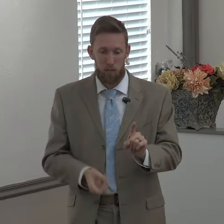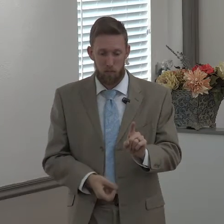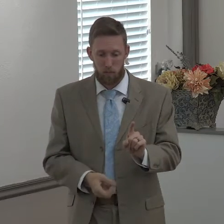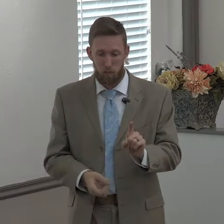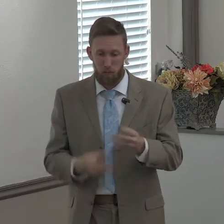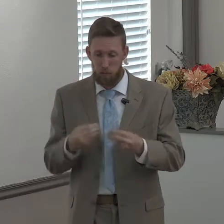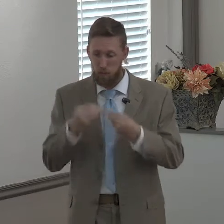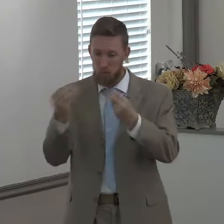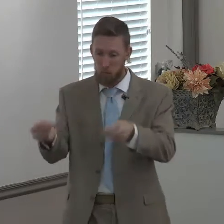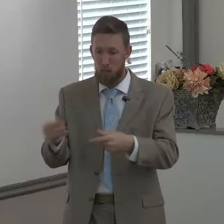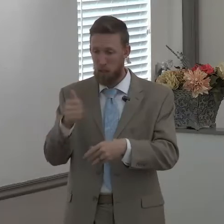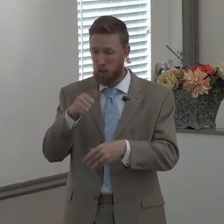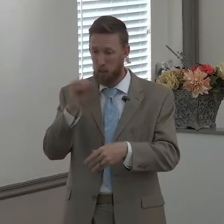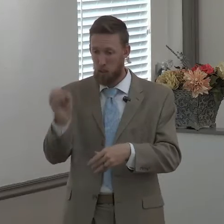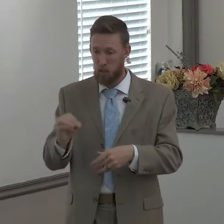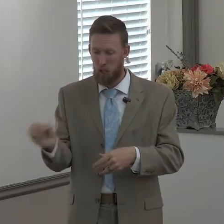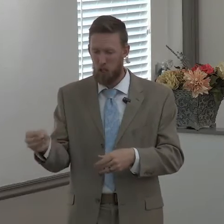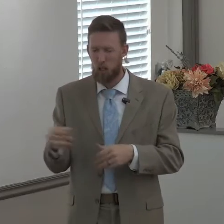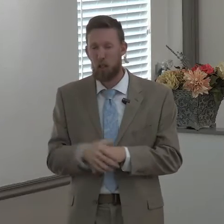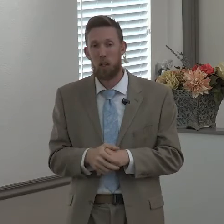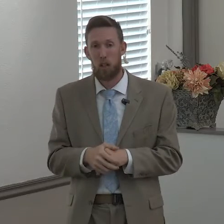You walk up the treasure box.